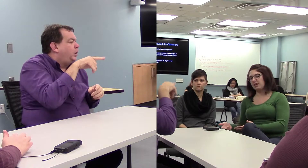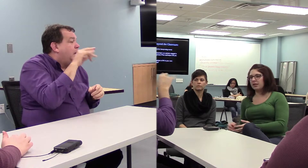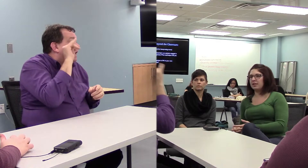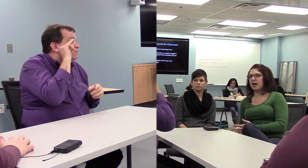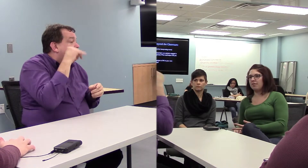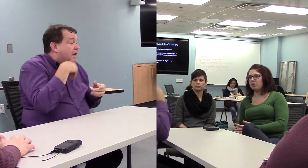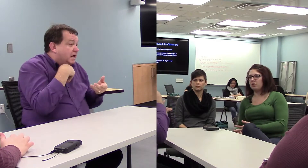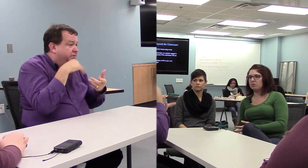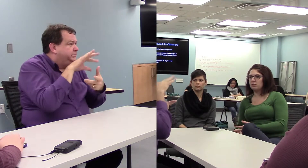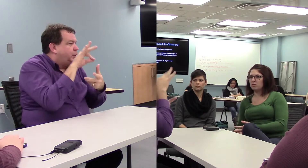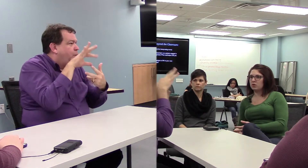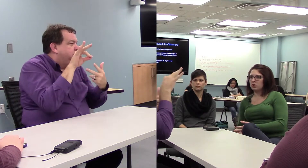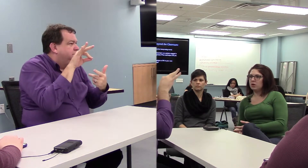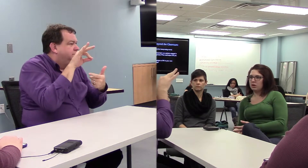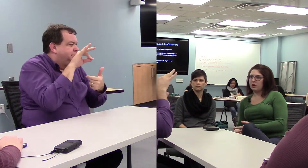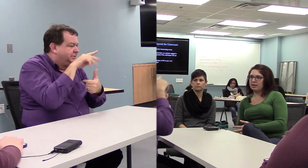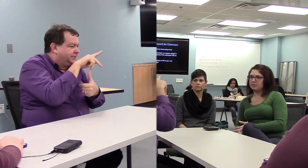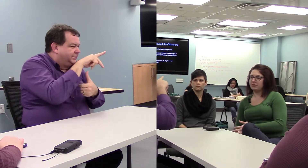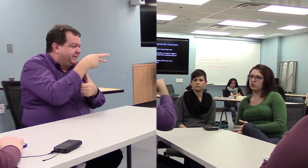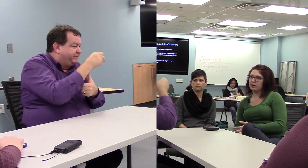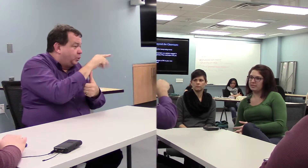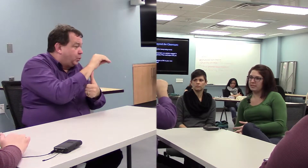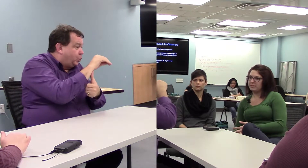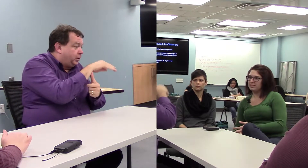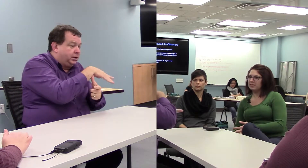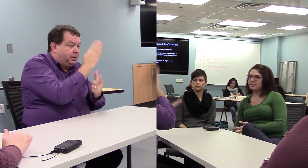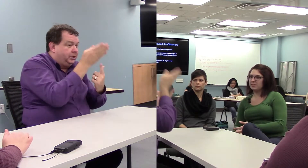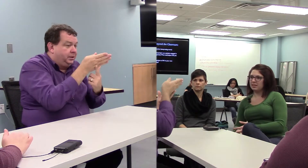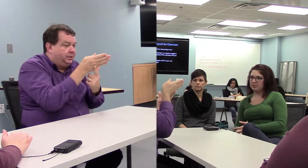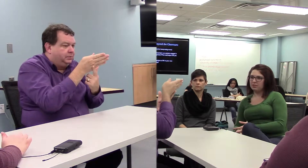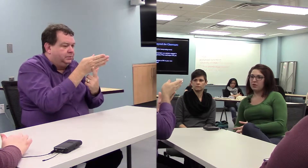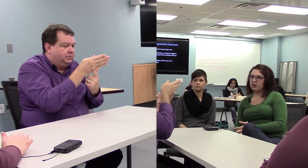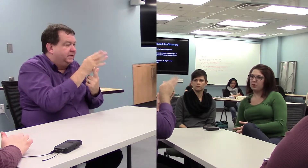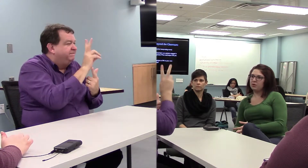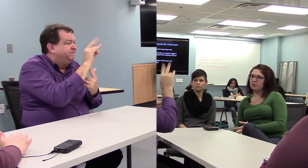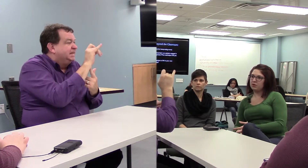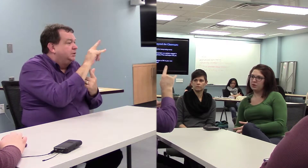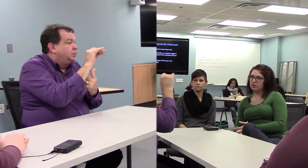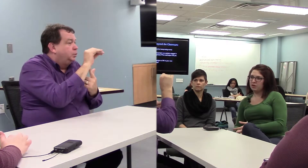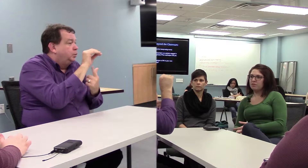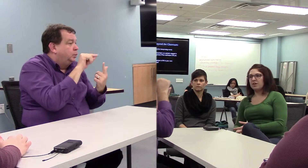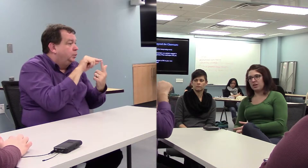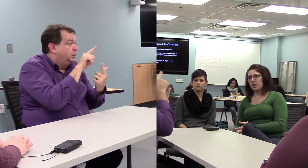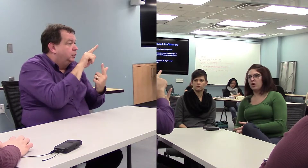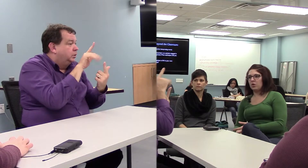the iPhone. You had different choices, photo, video.